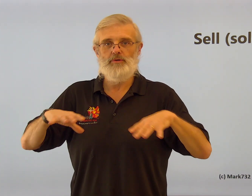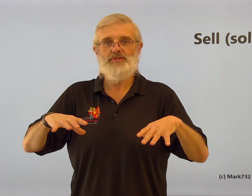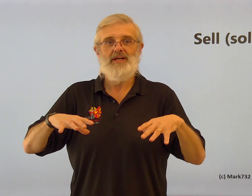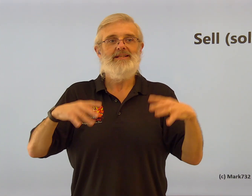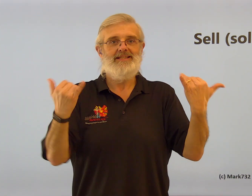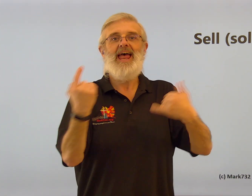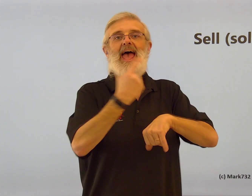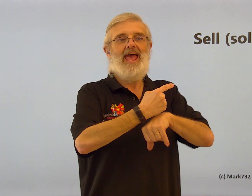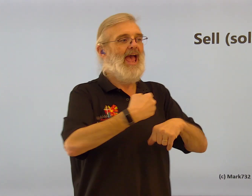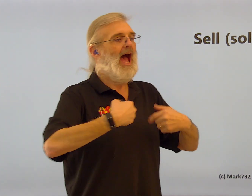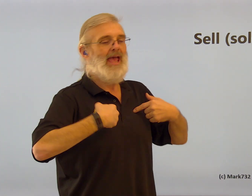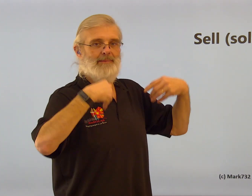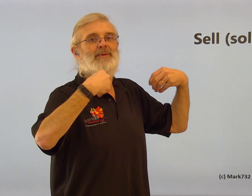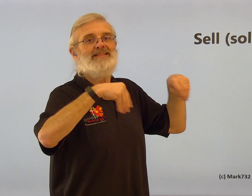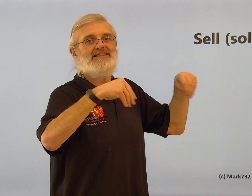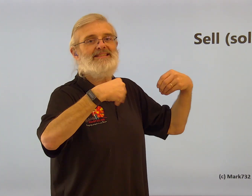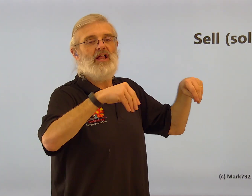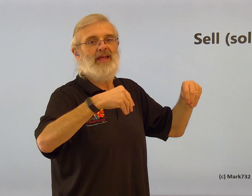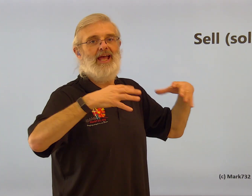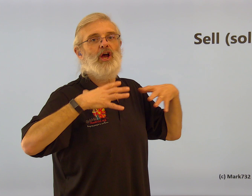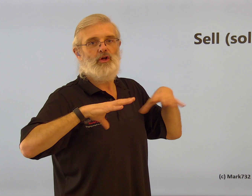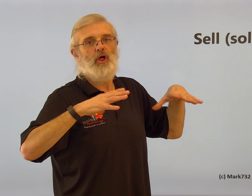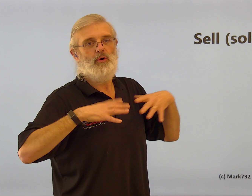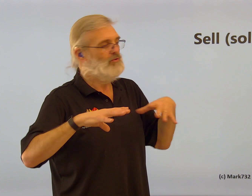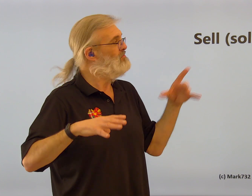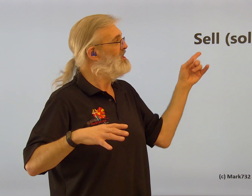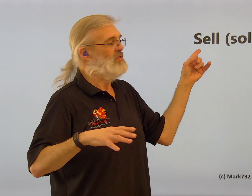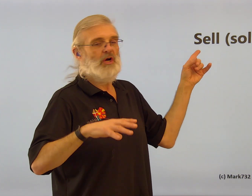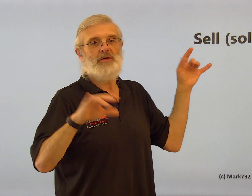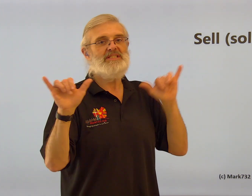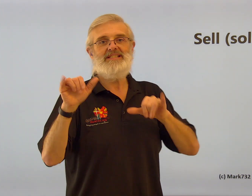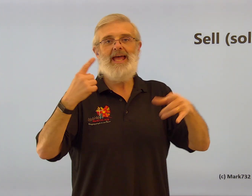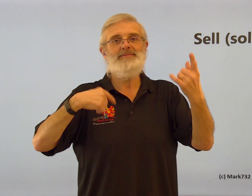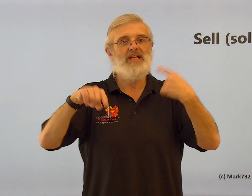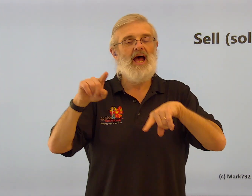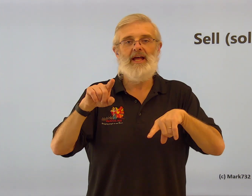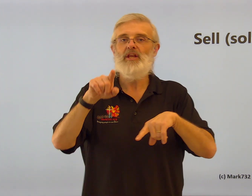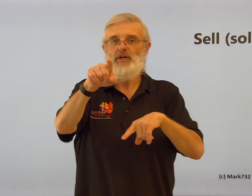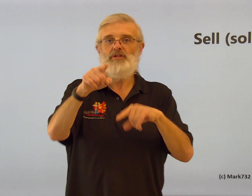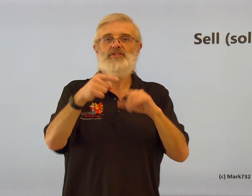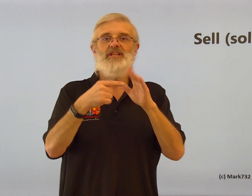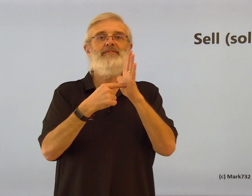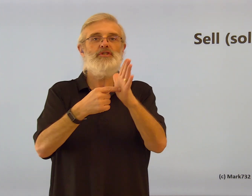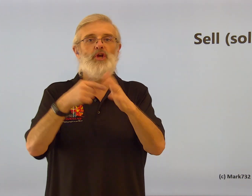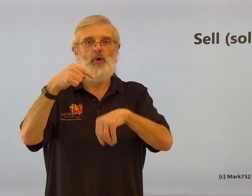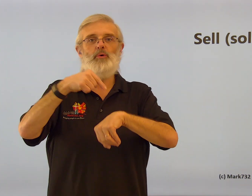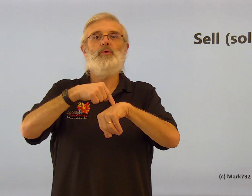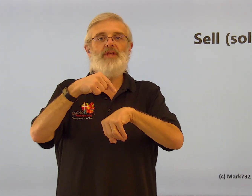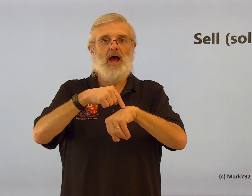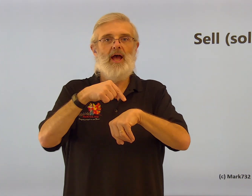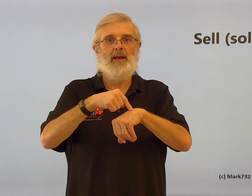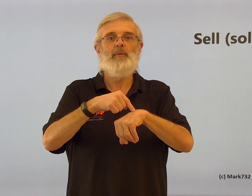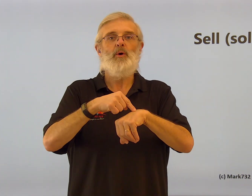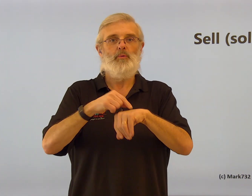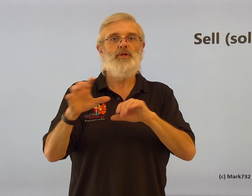today I am selling clothes so it's same sign you just have to show time when you